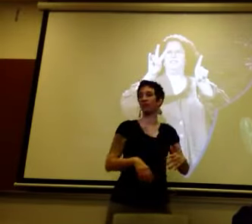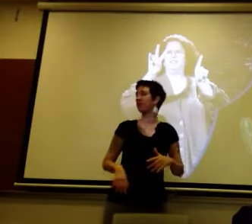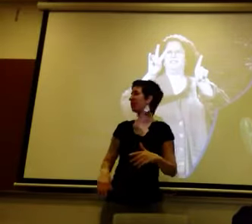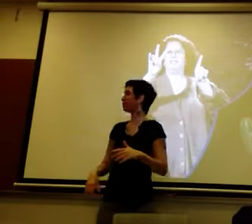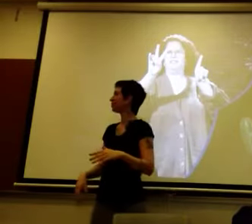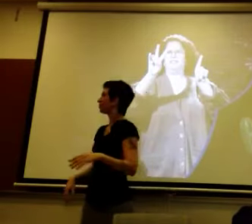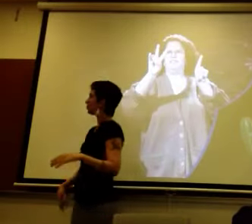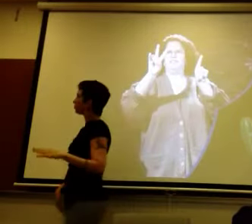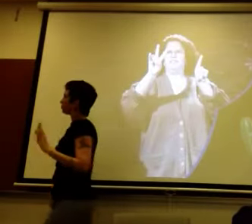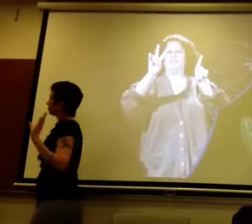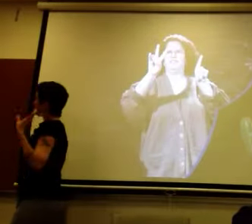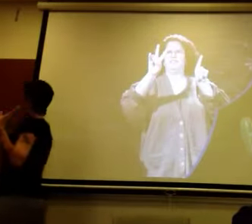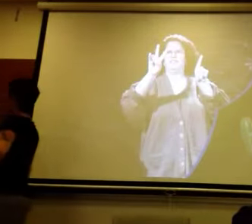God, it's too.